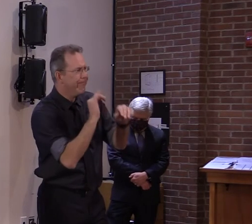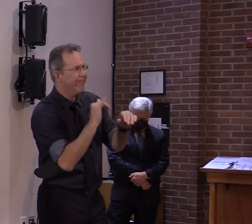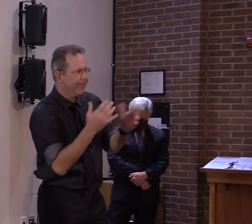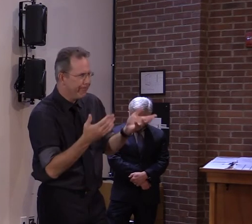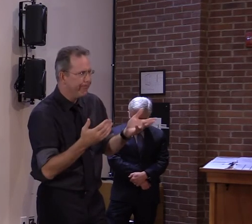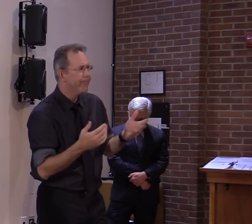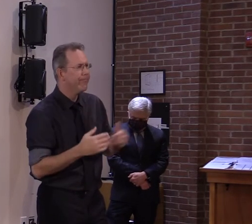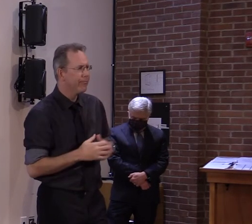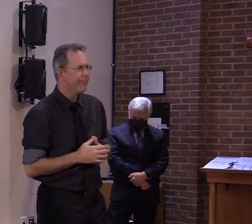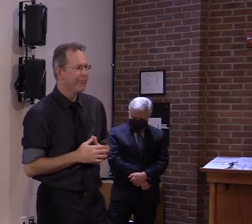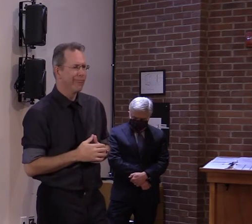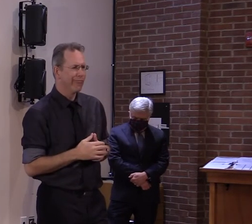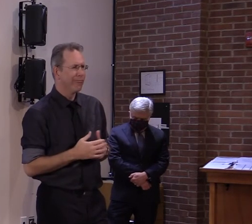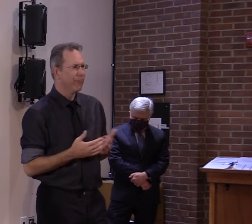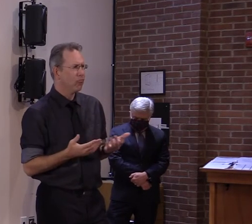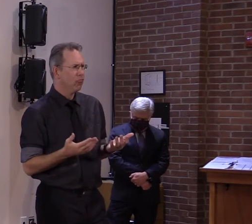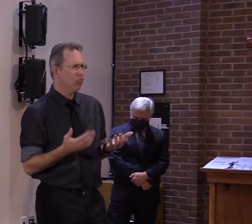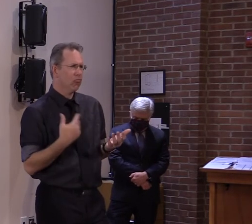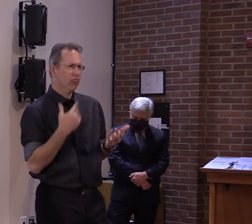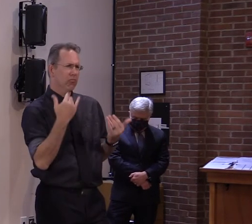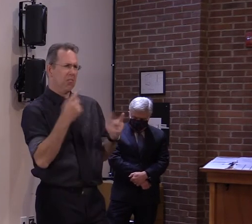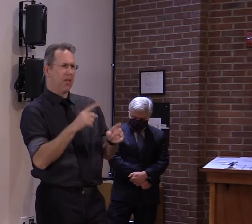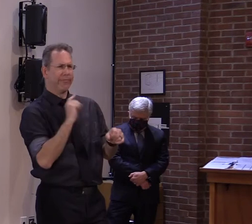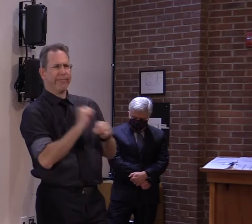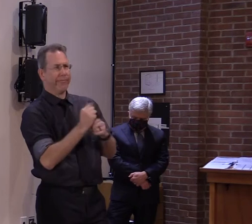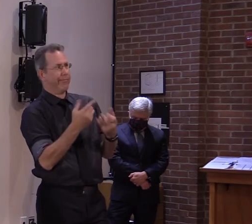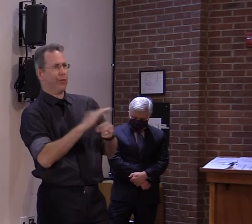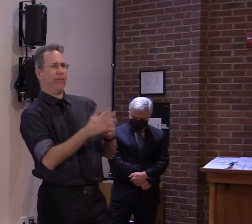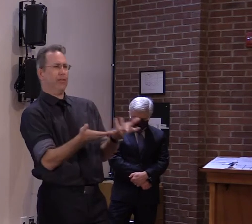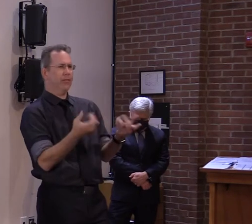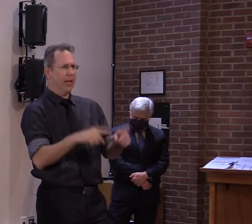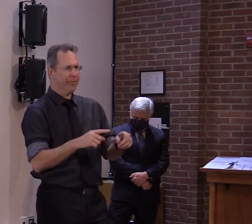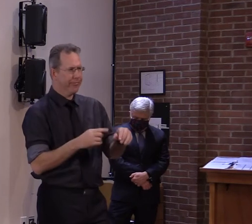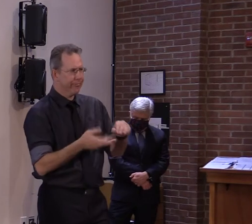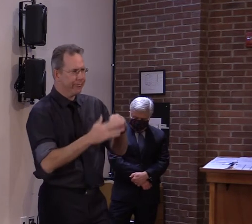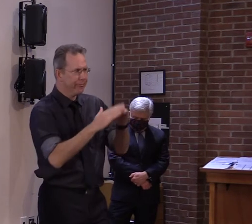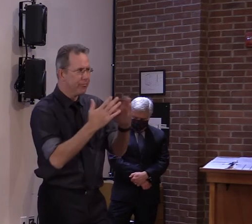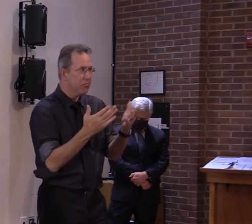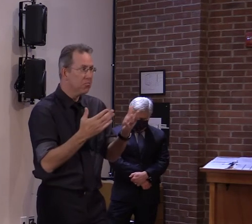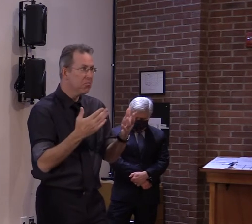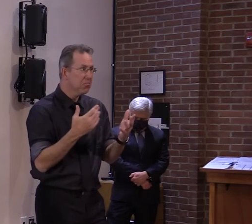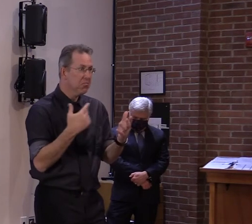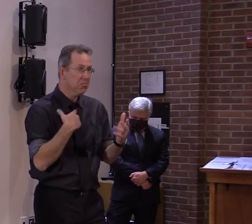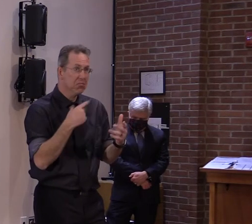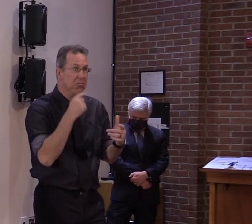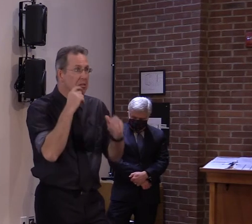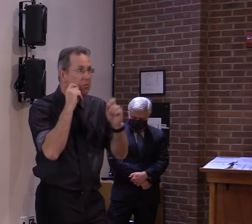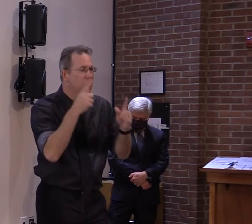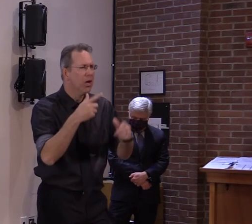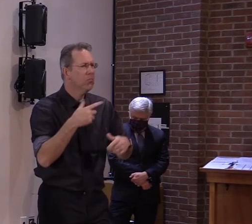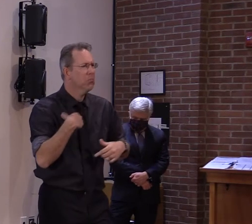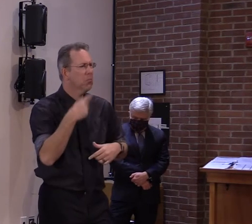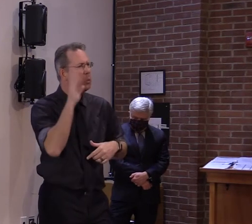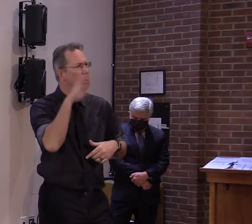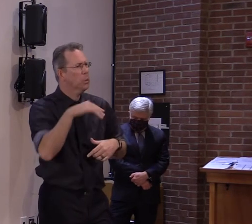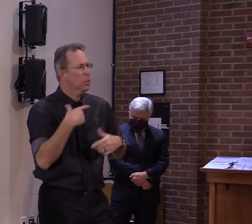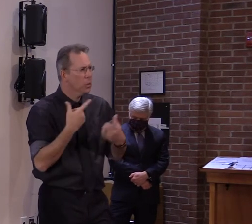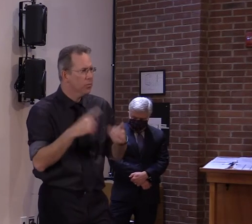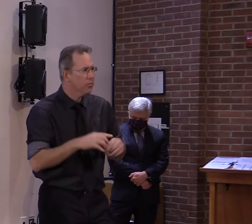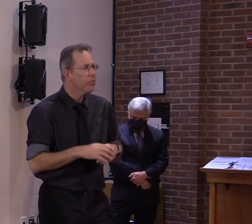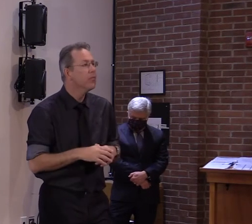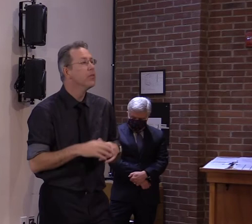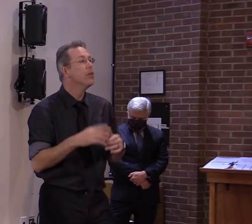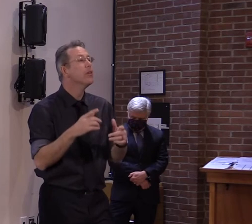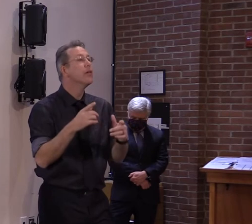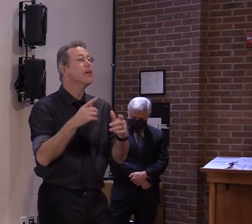portions of October is not necessarily surprising as we look at everything from construction to the granite